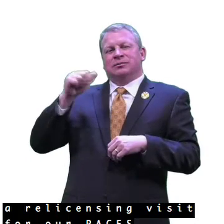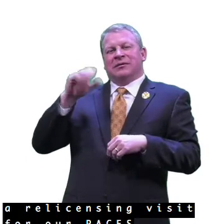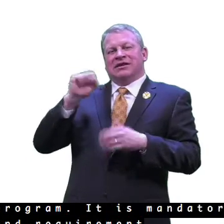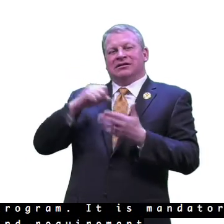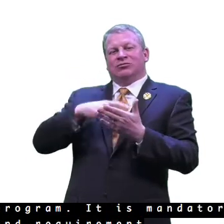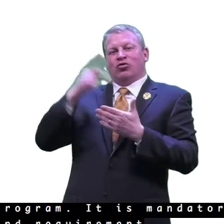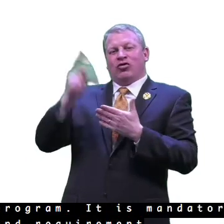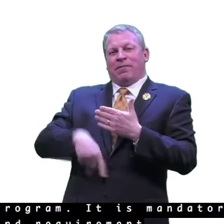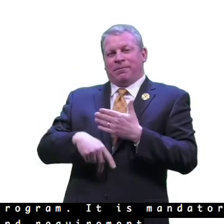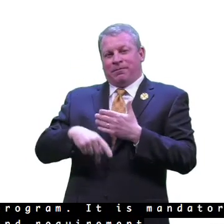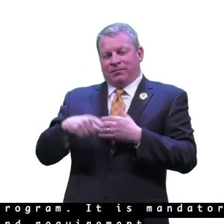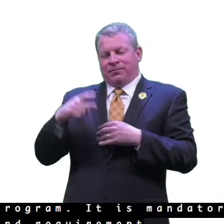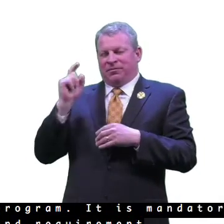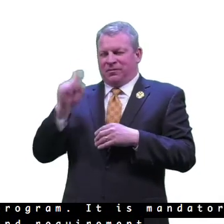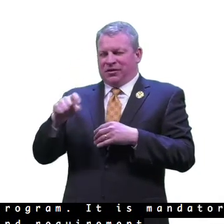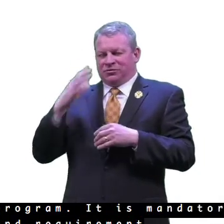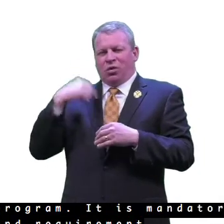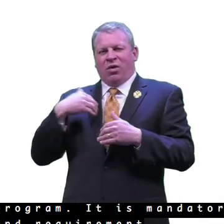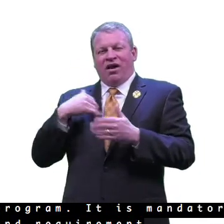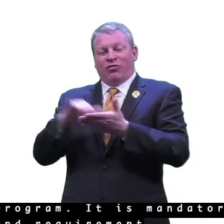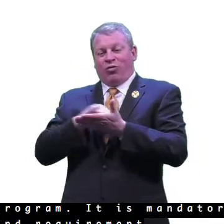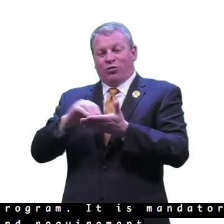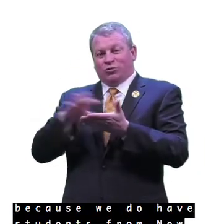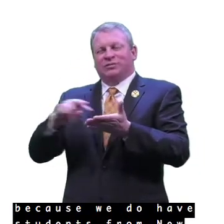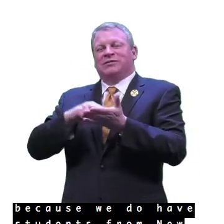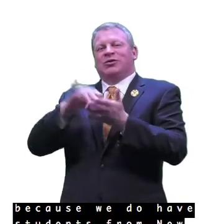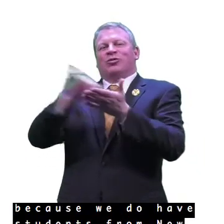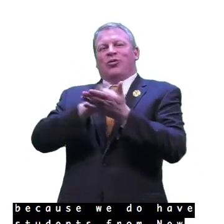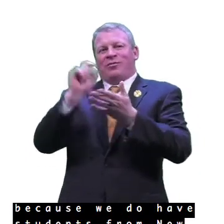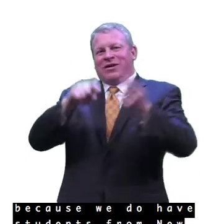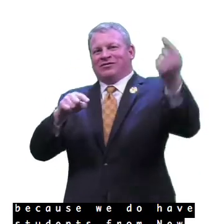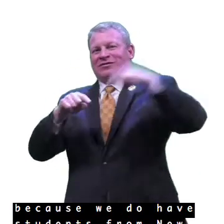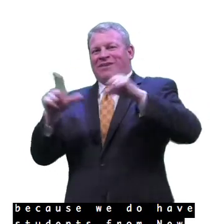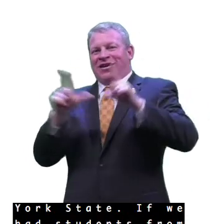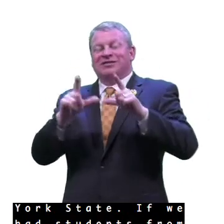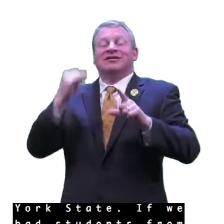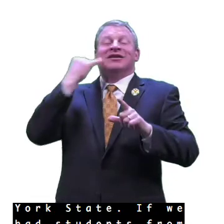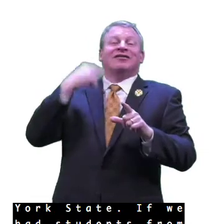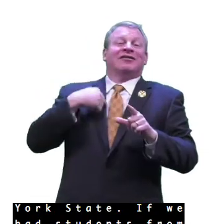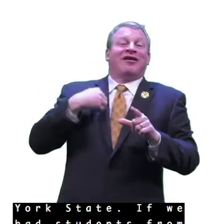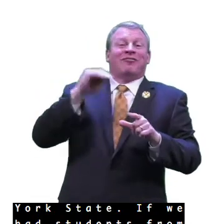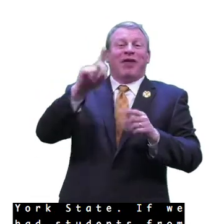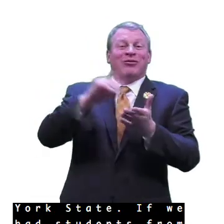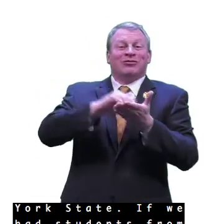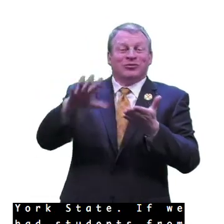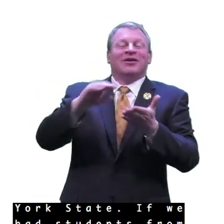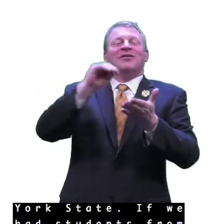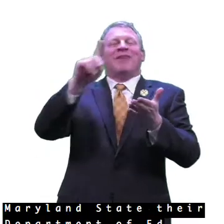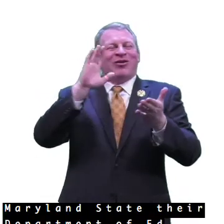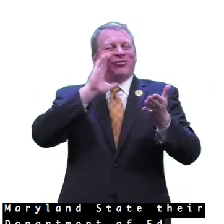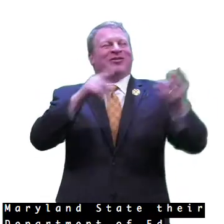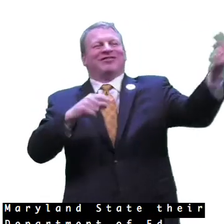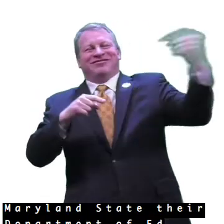PACES program. It is mandatory and a requirement because we do have students from New York State. If we had students from Maryland State,